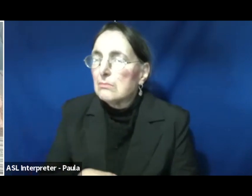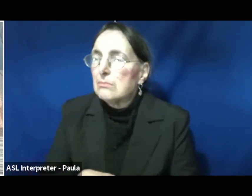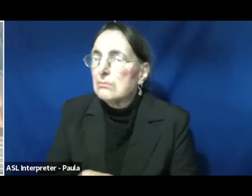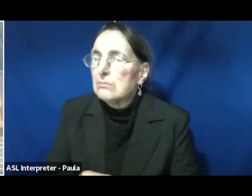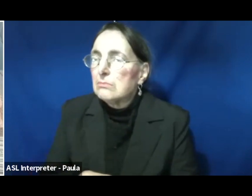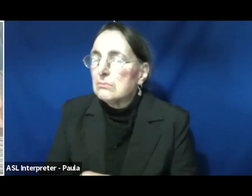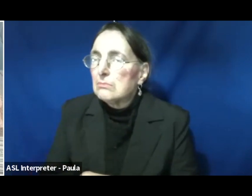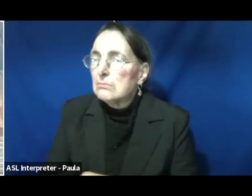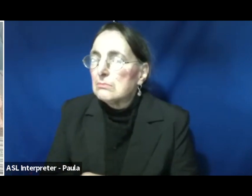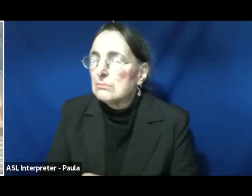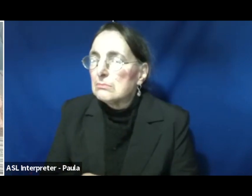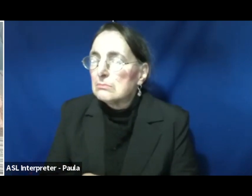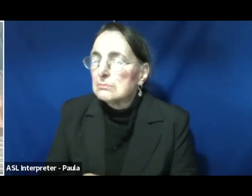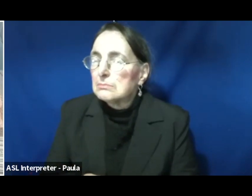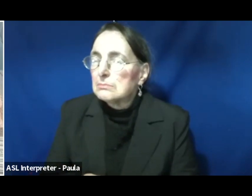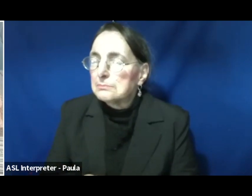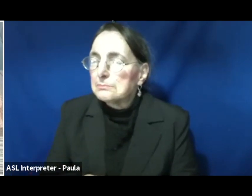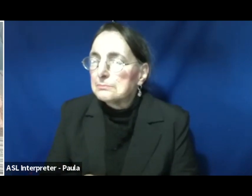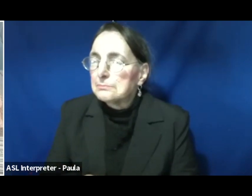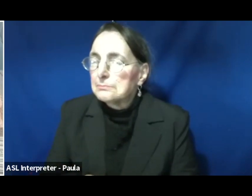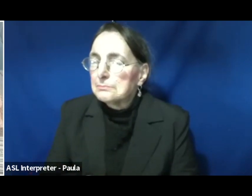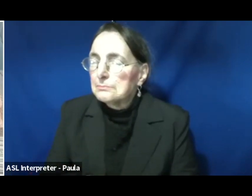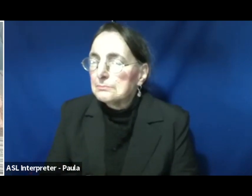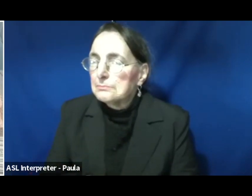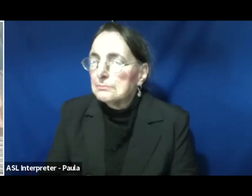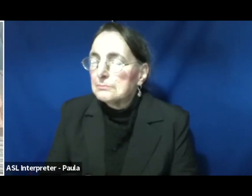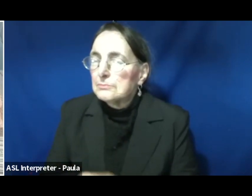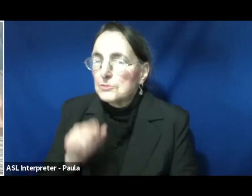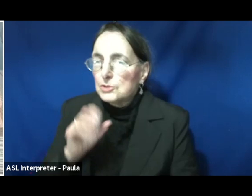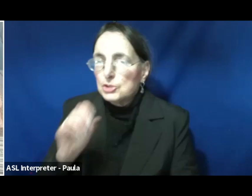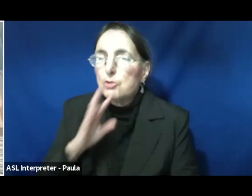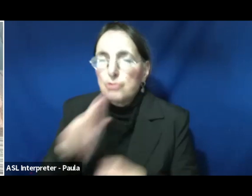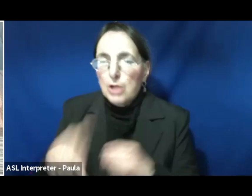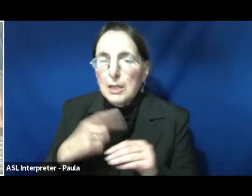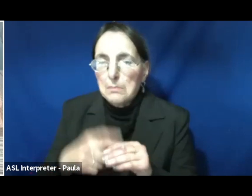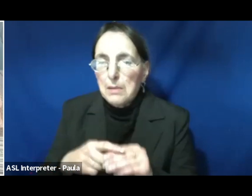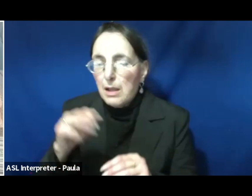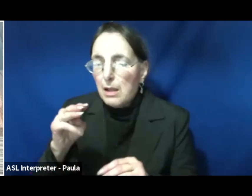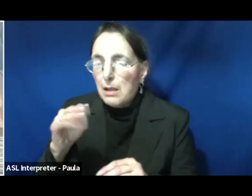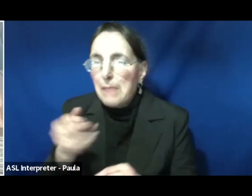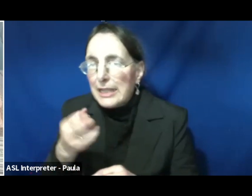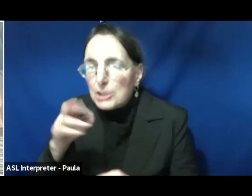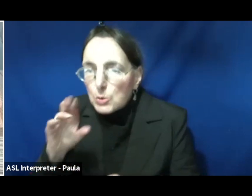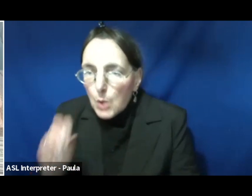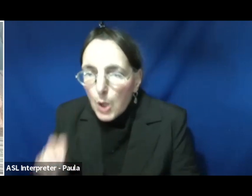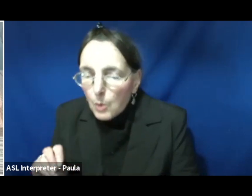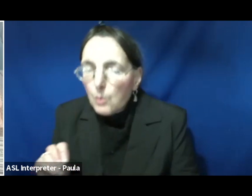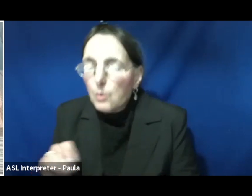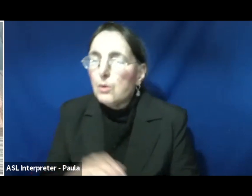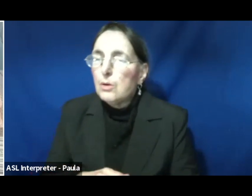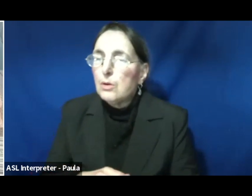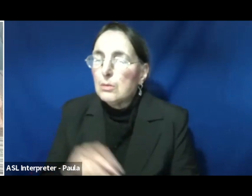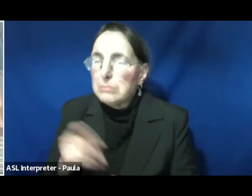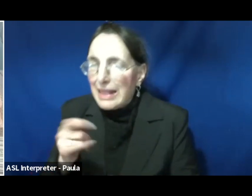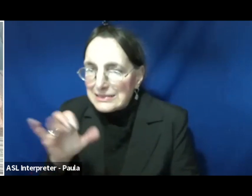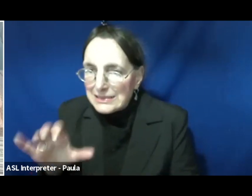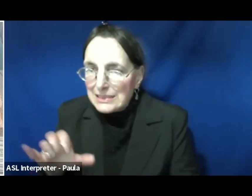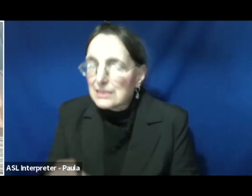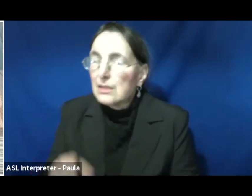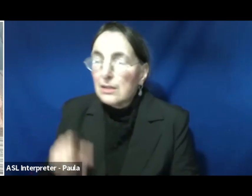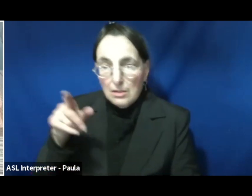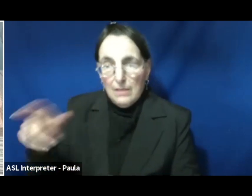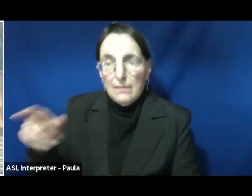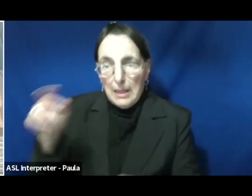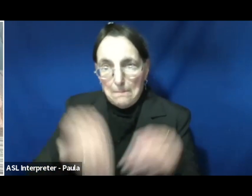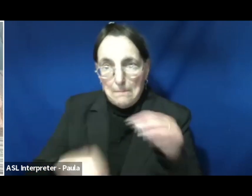actually mushroom. Yeah. So talk about microplastics, right? These are packaging that we're using